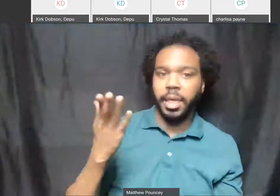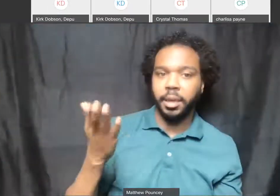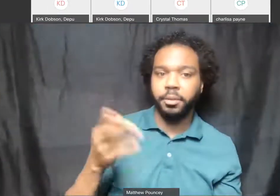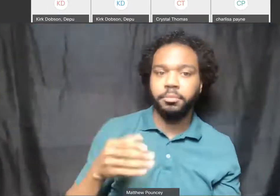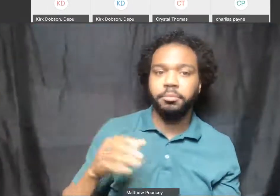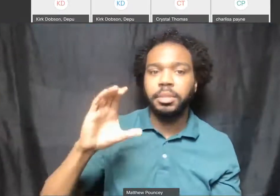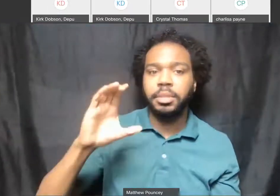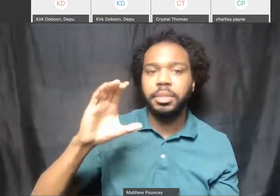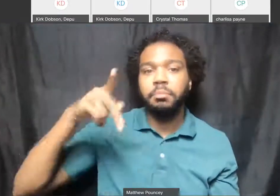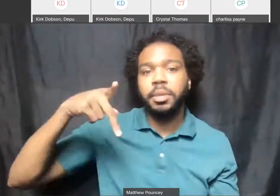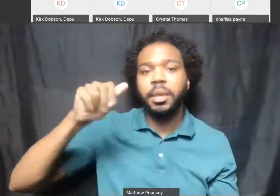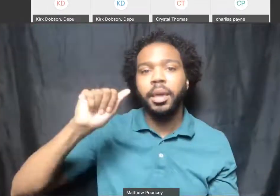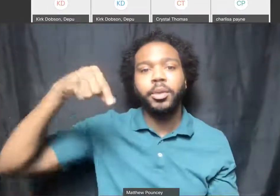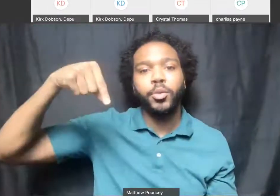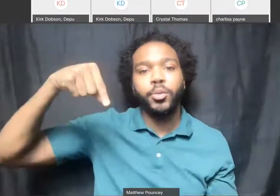CPAQ.